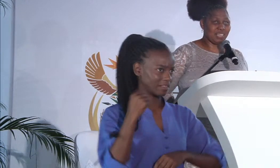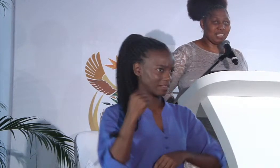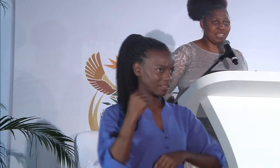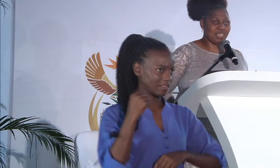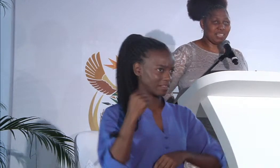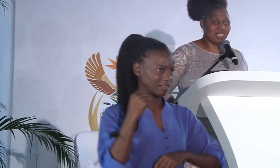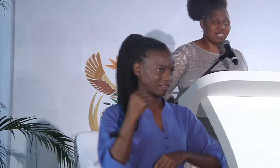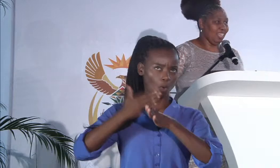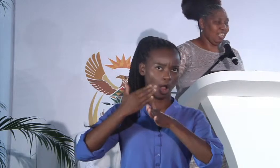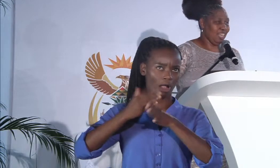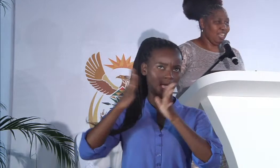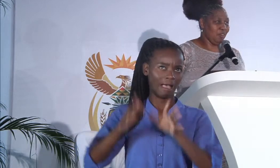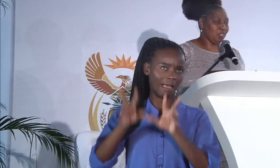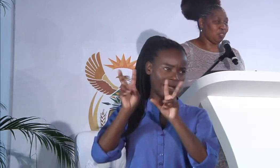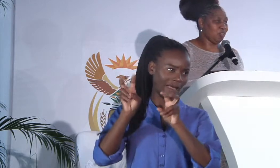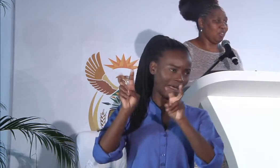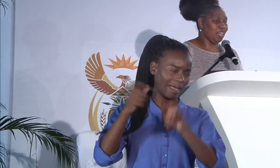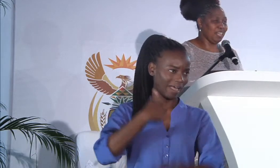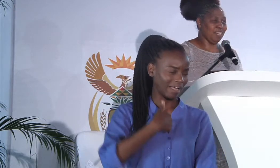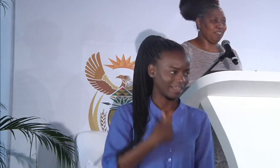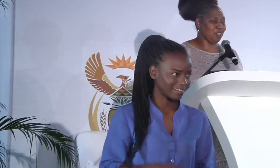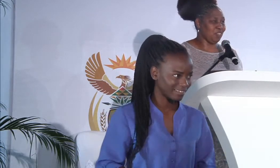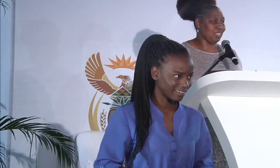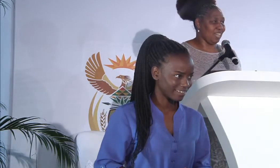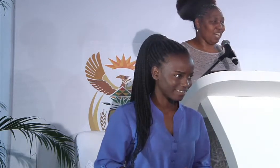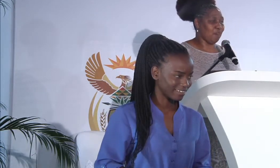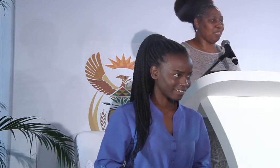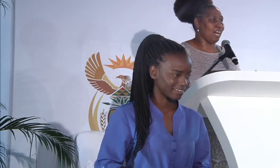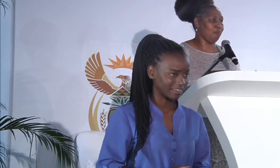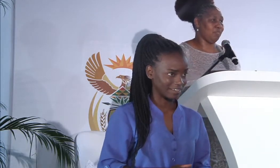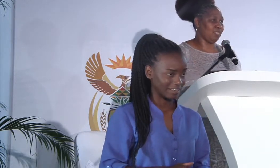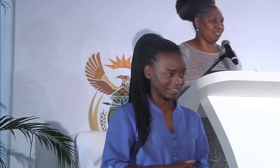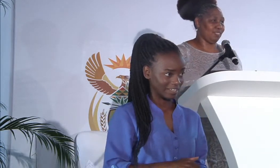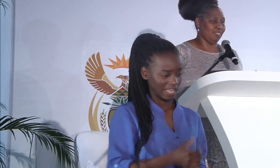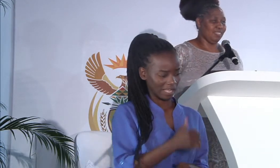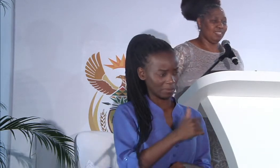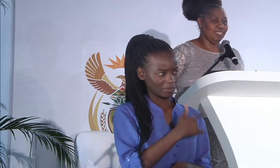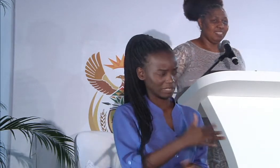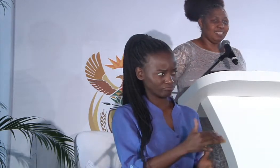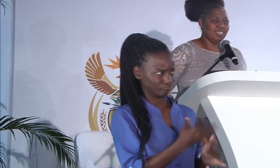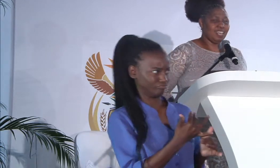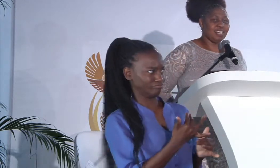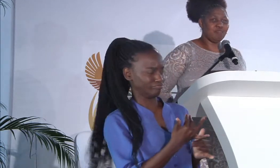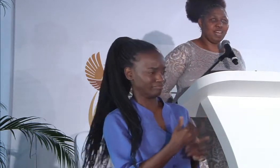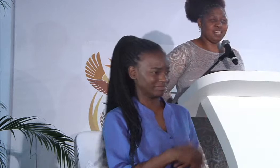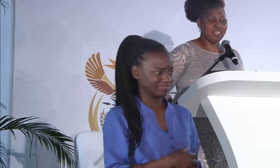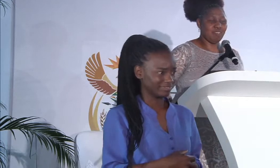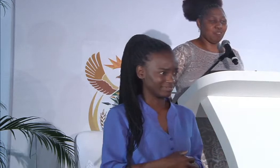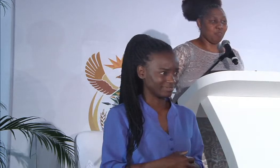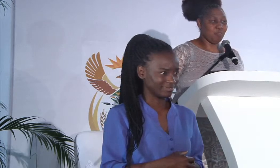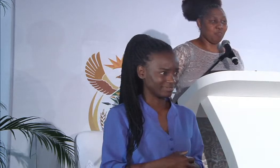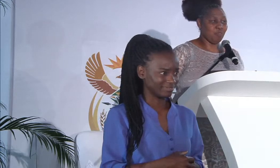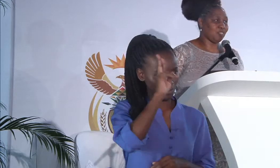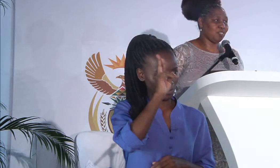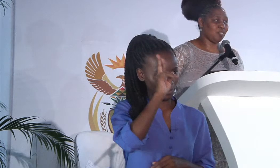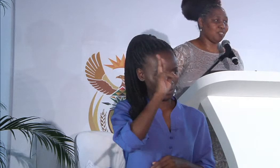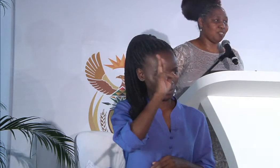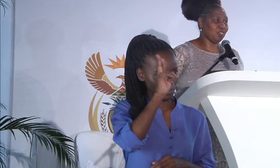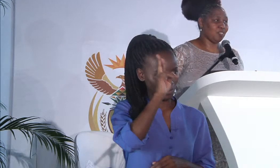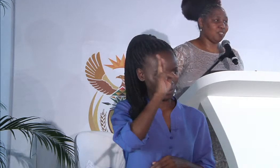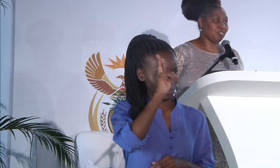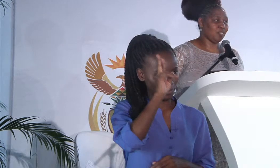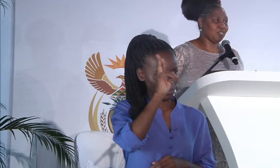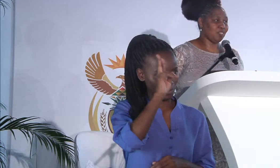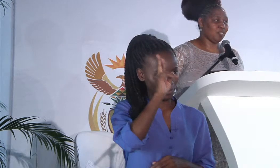And I was told, and everybody was like up in arms. And I reminded everyone that actually we're all